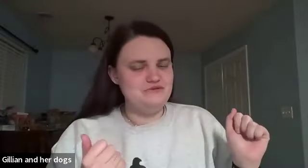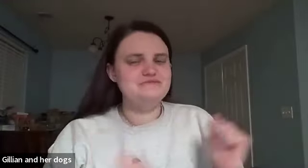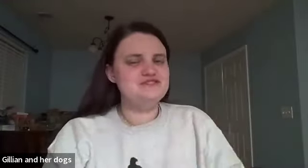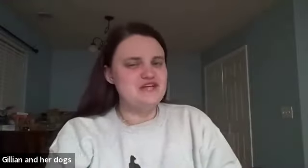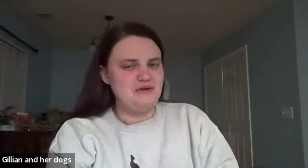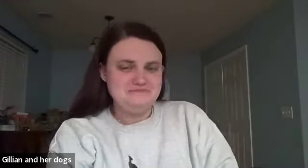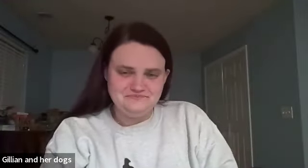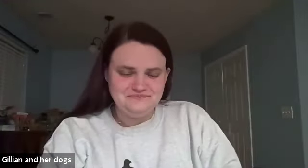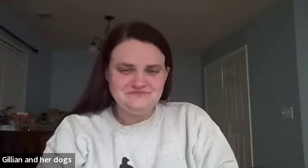smooth. So